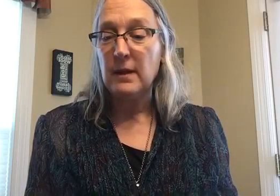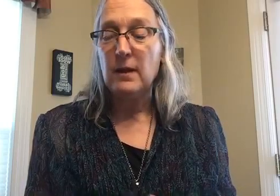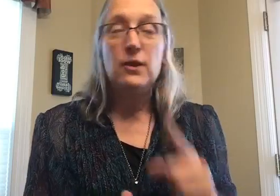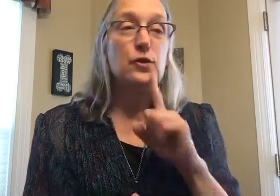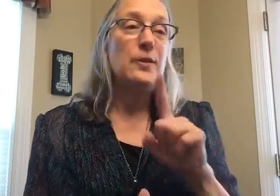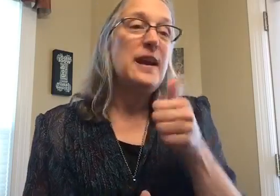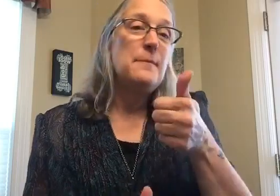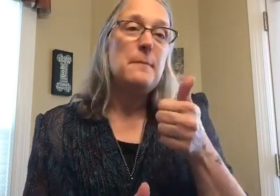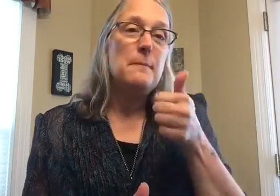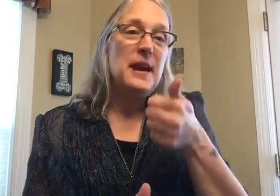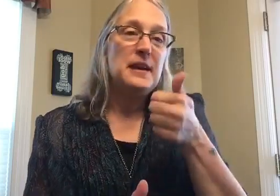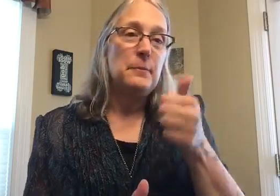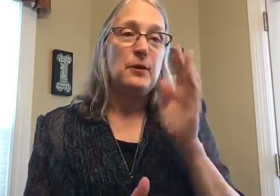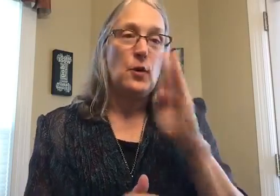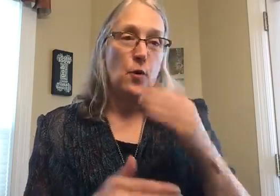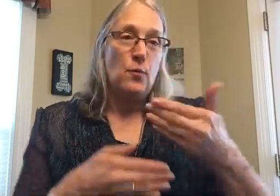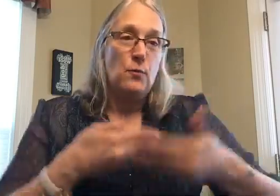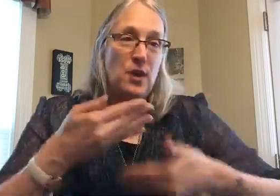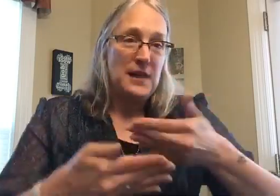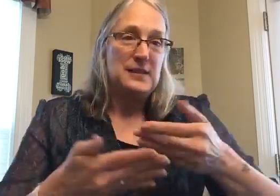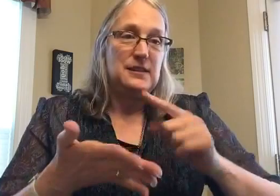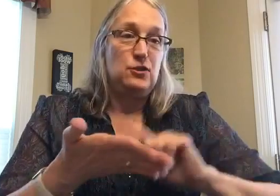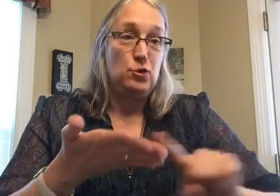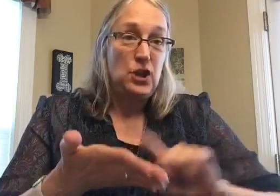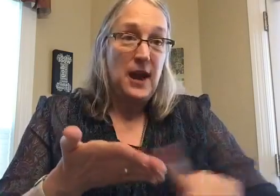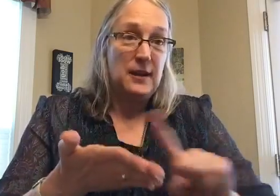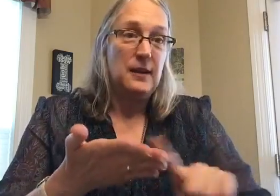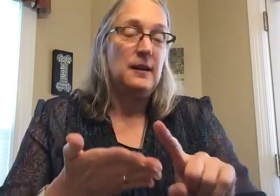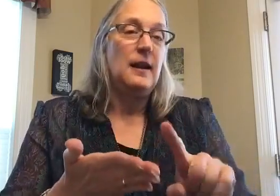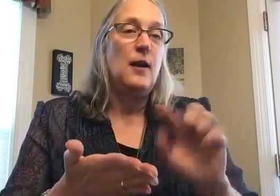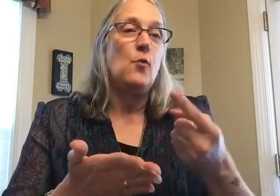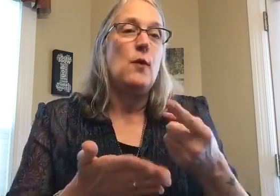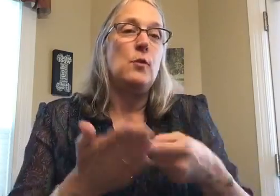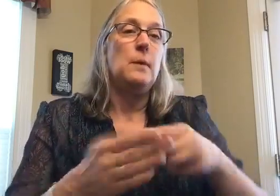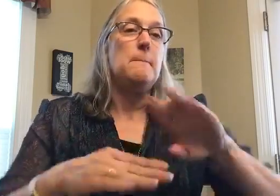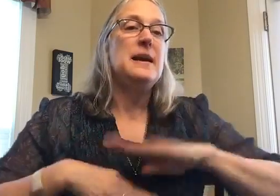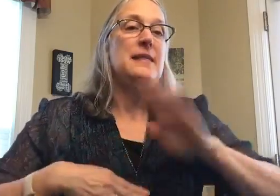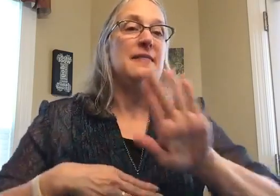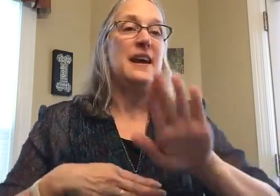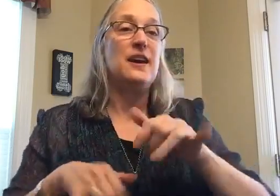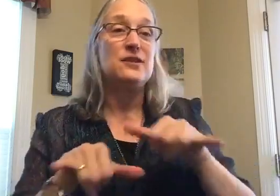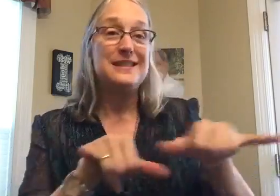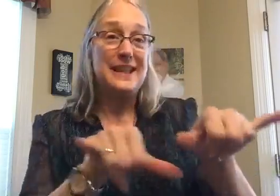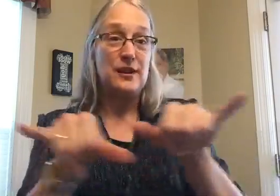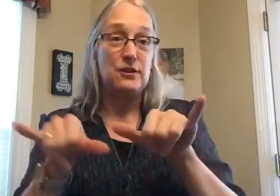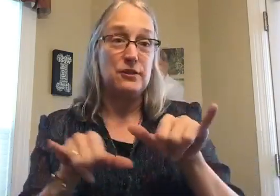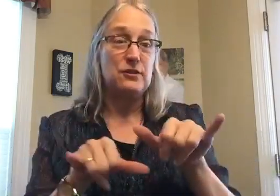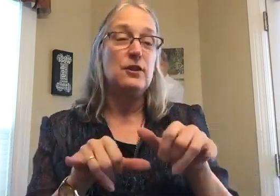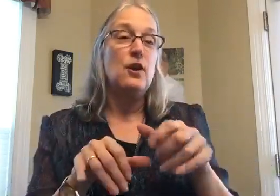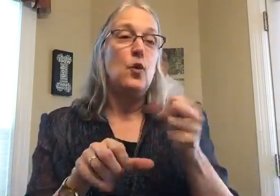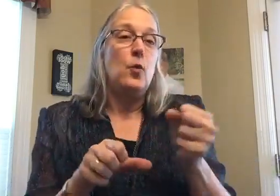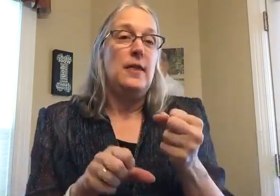So they made up their own process to check and what will meet their standards when